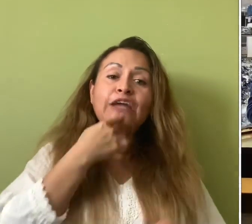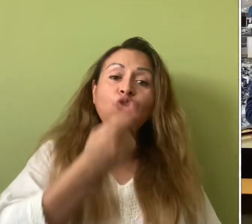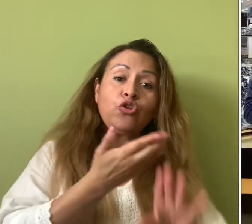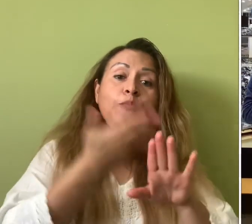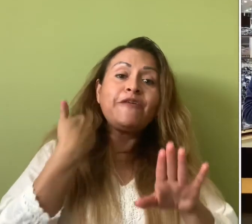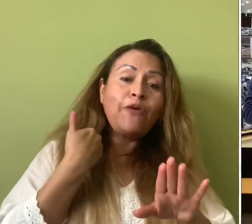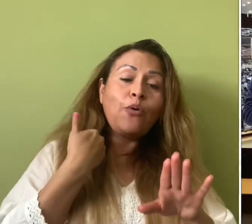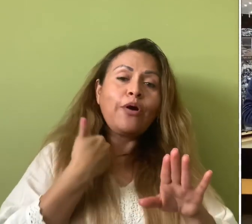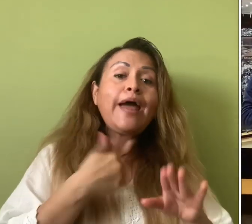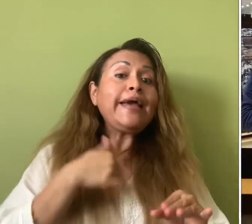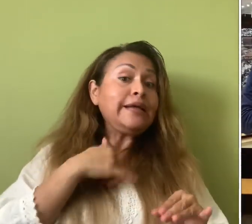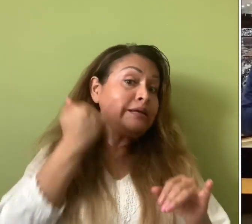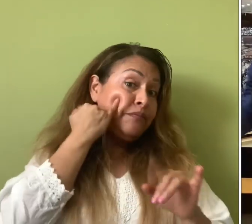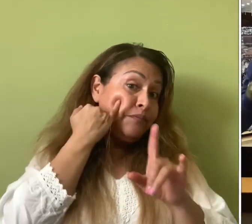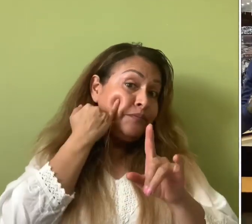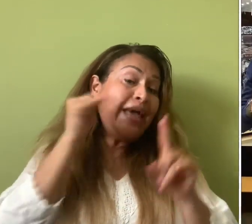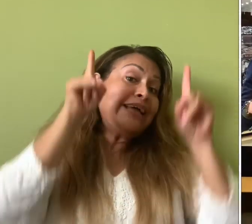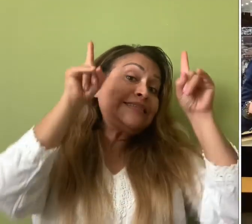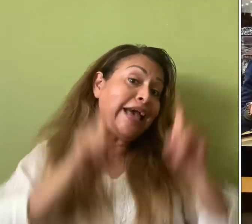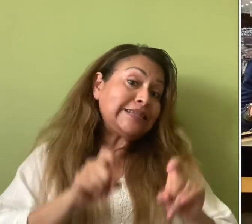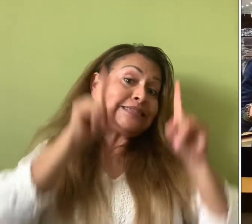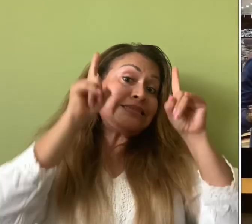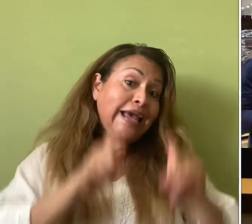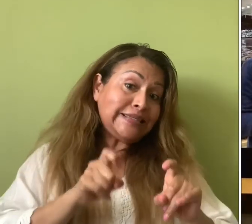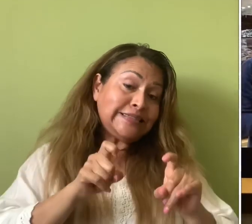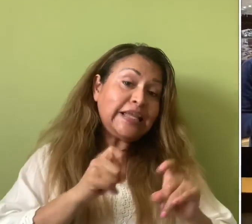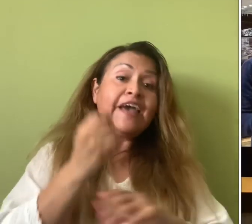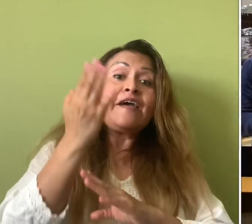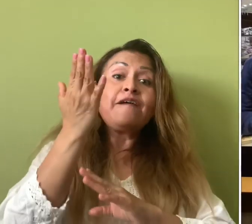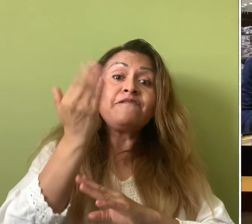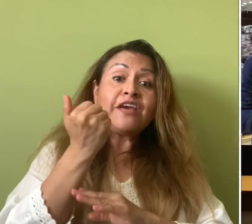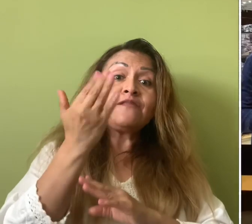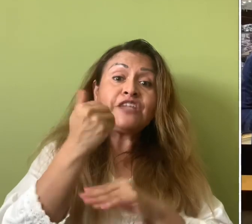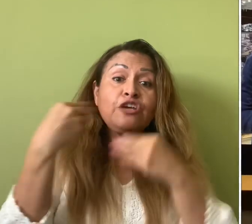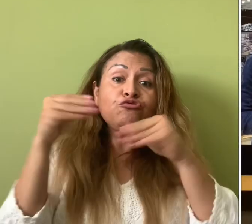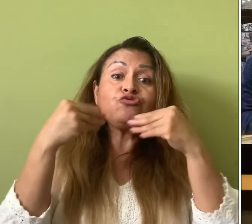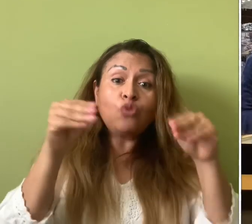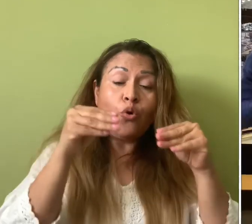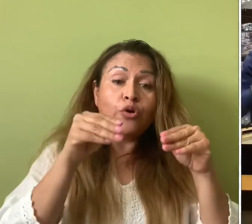on a test run for Costco. It's at 15 store locations. I'll put the full list